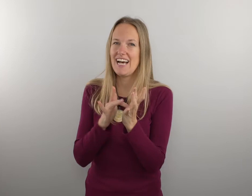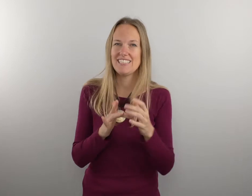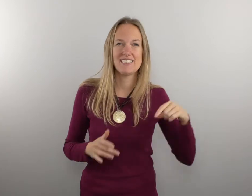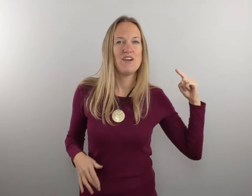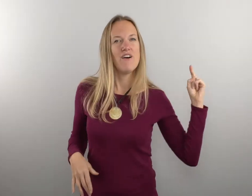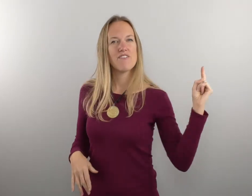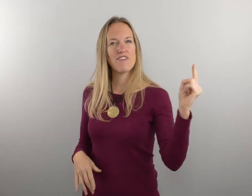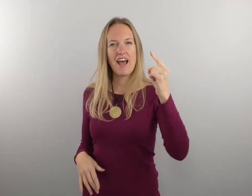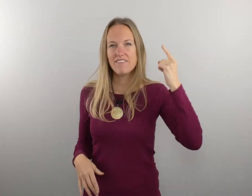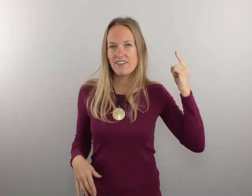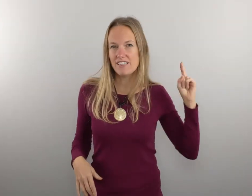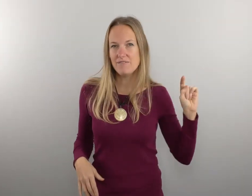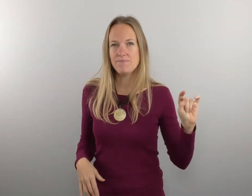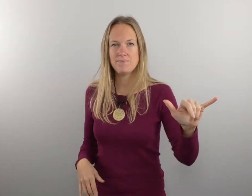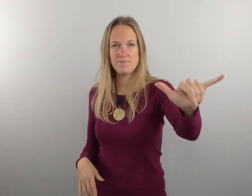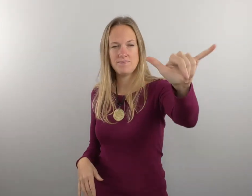Jesus, forever,